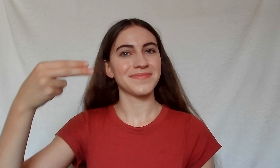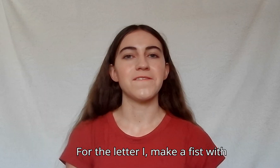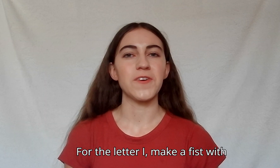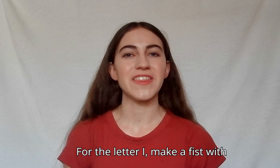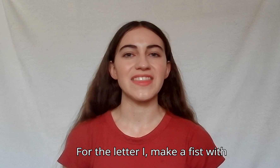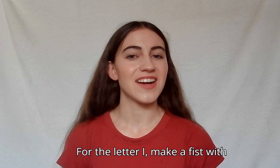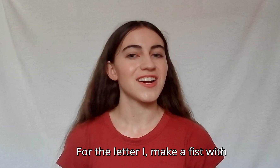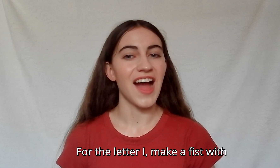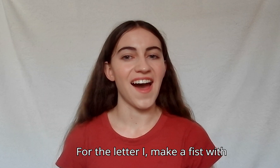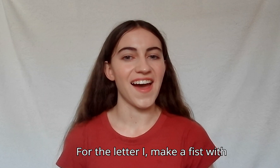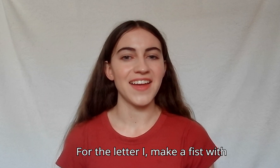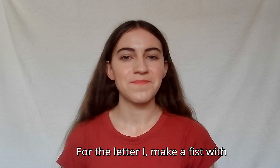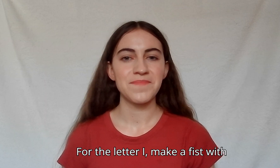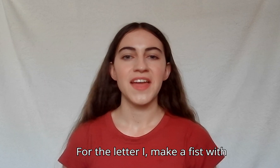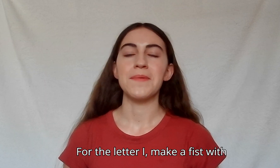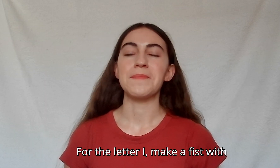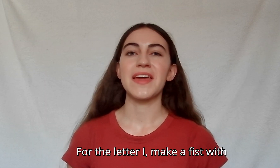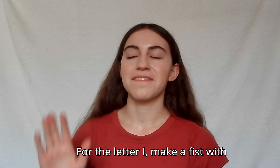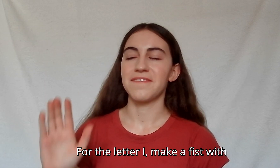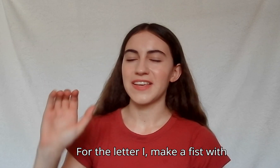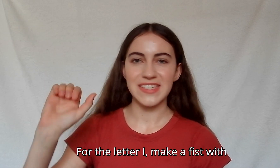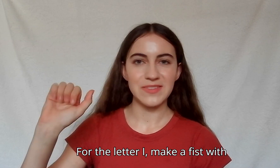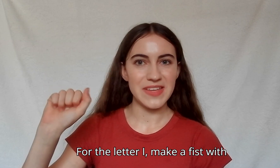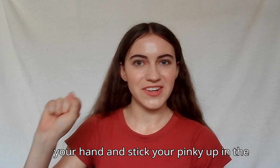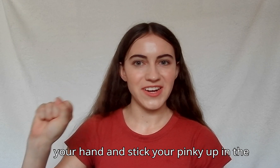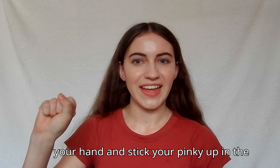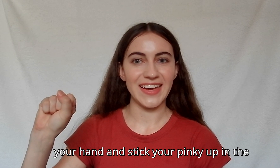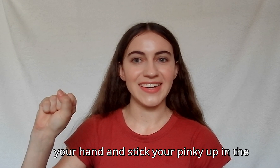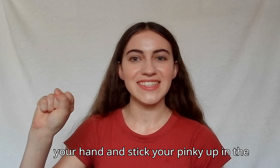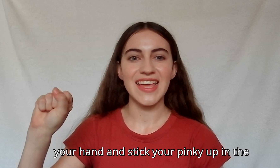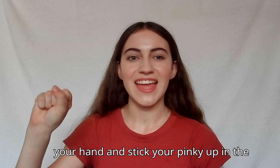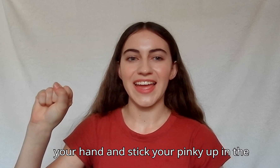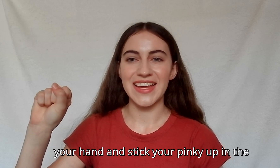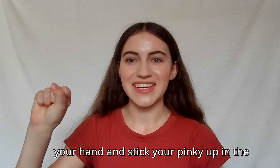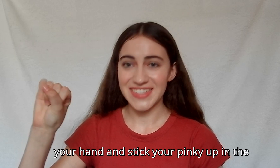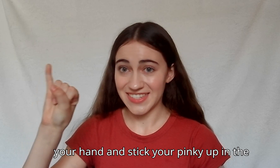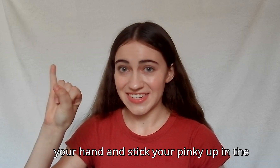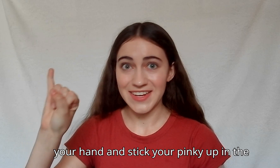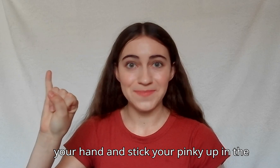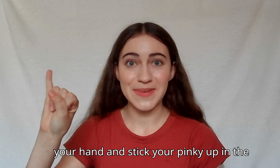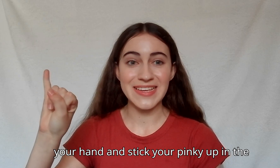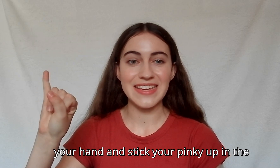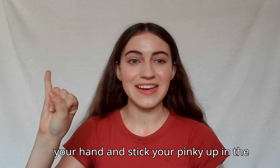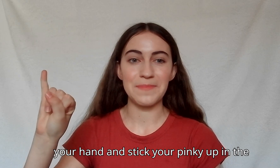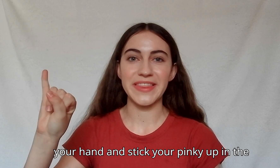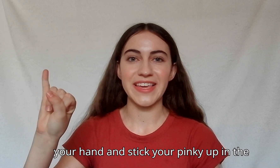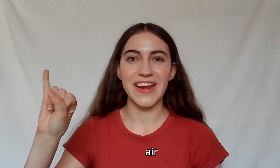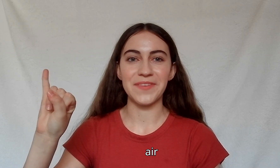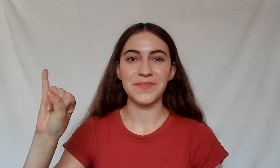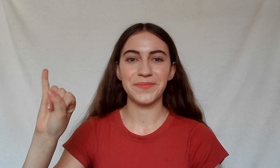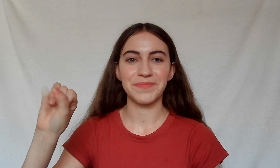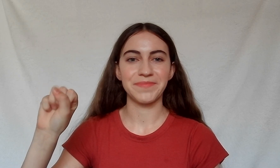For the letter I, make a fist with your hand and stick your pinky up in the air.